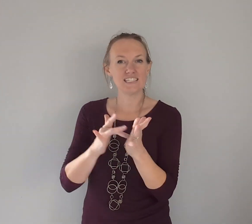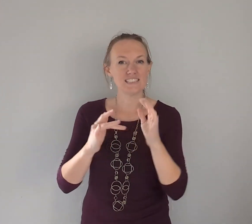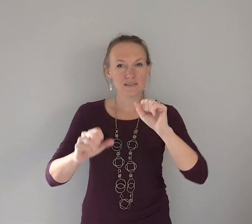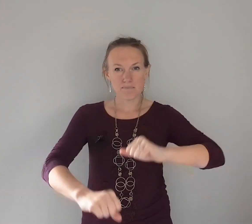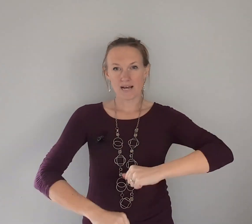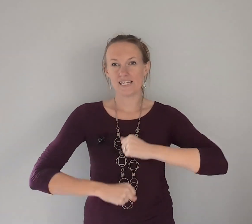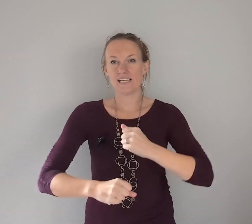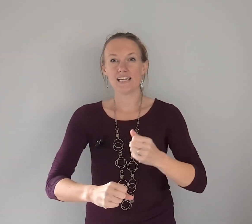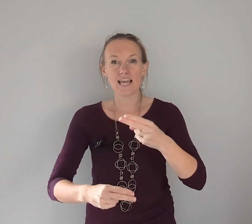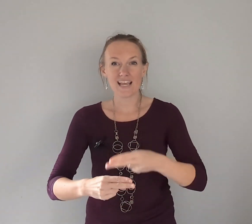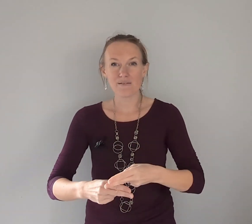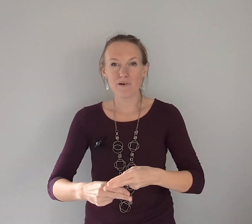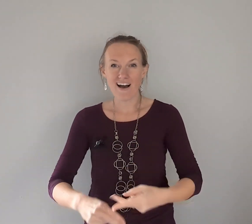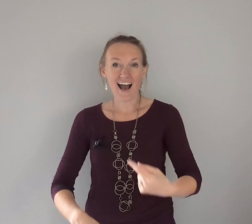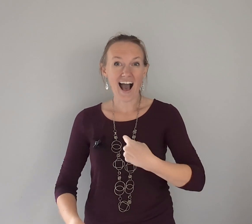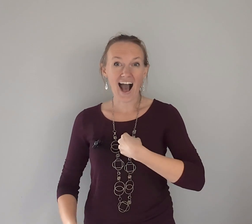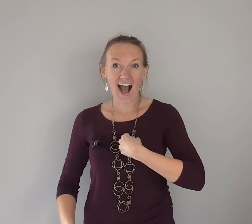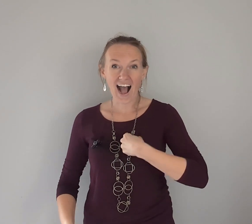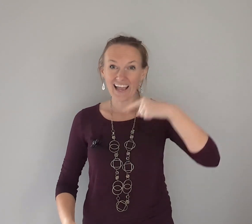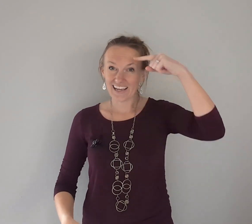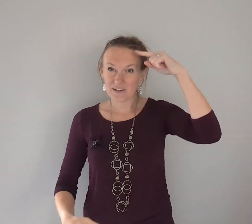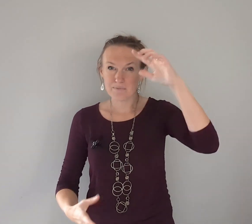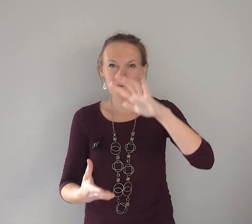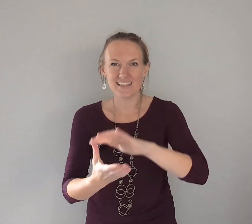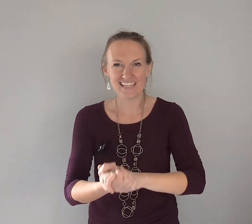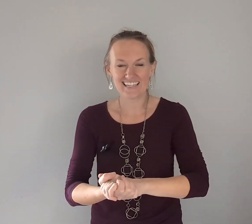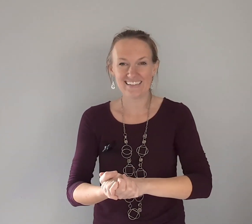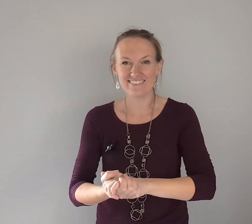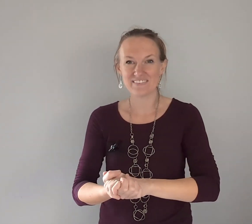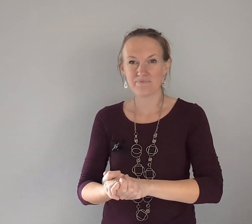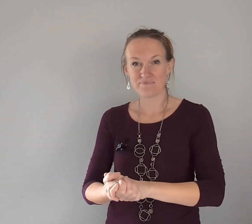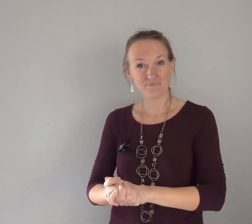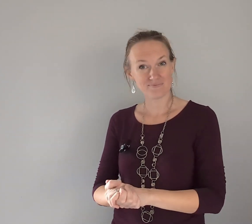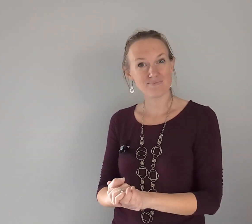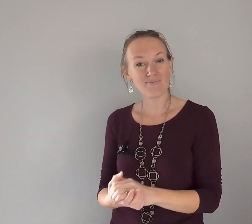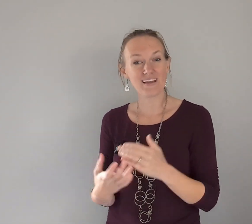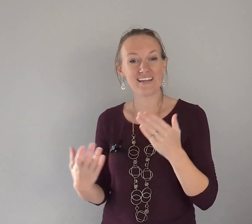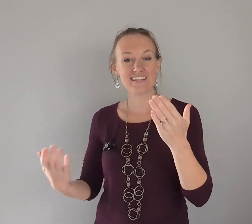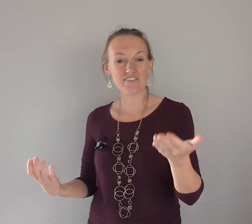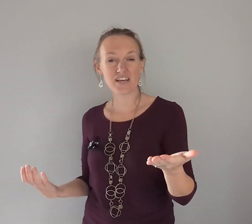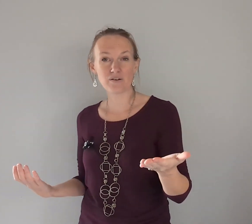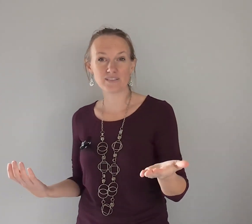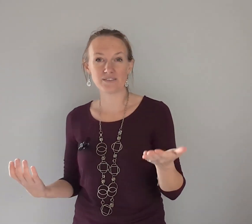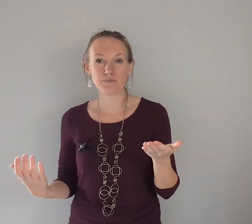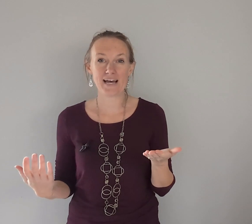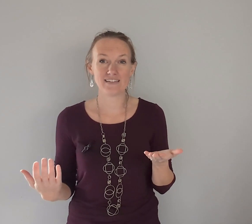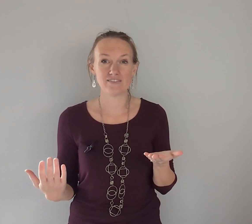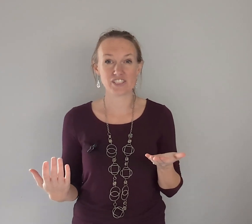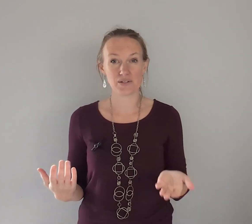Jesus' mighty name, I believe. Okay, and then after that chorus, it goes back into verse 3